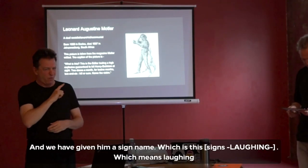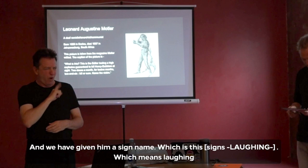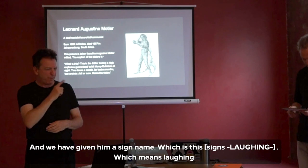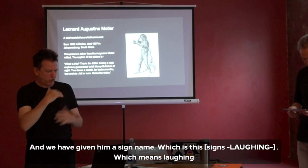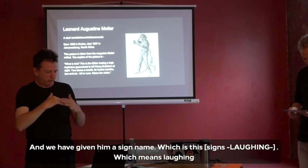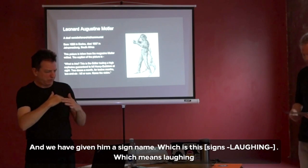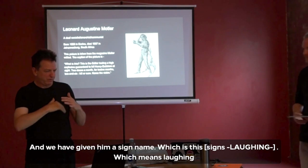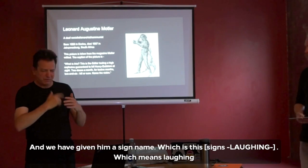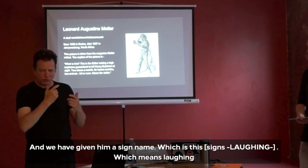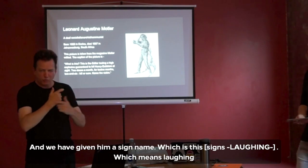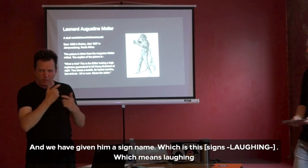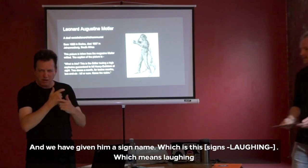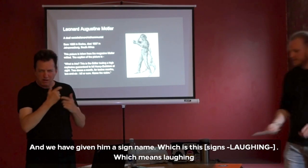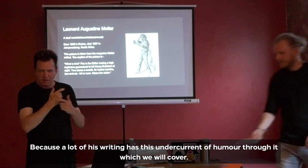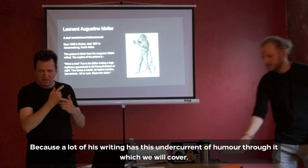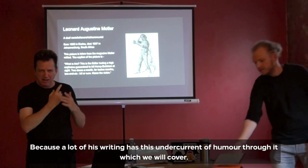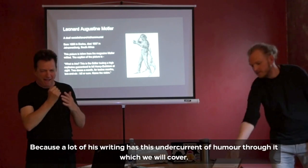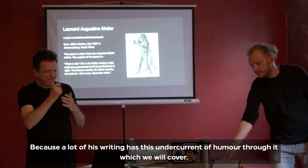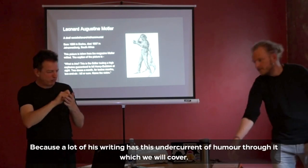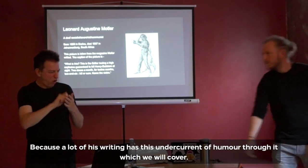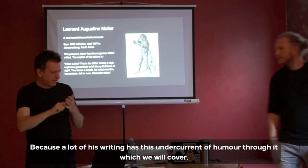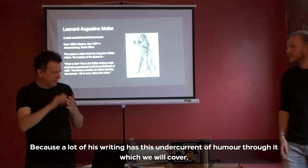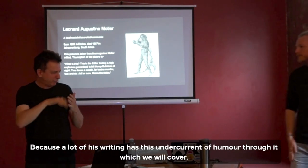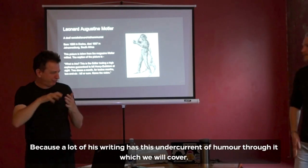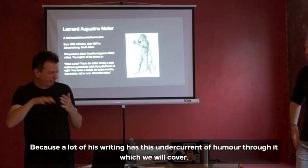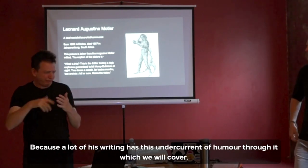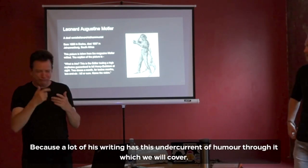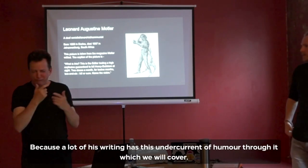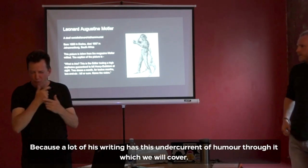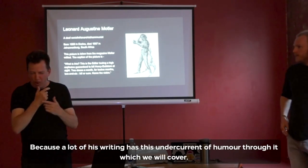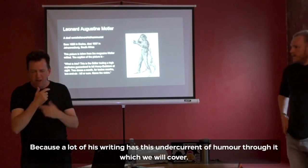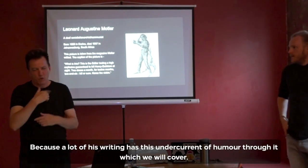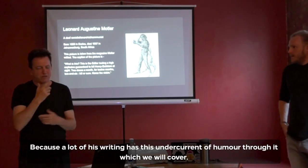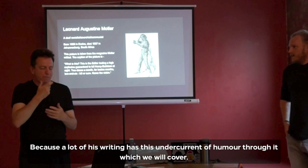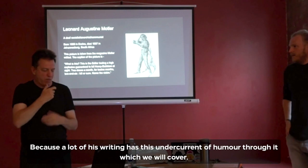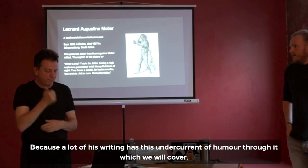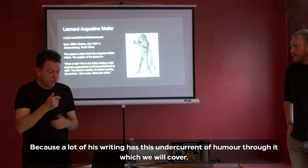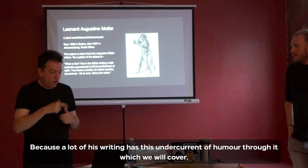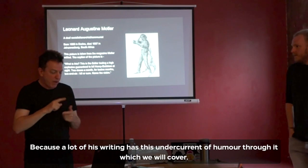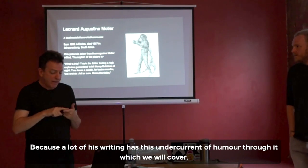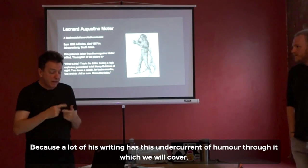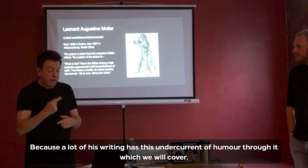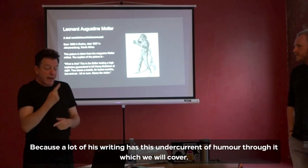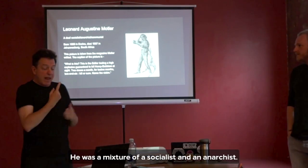which means laughing. Because a lot of his writing has this undercurrent of humour through it, which we'll cover.